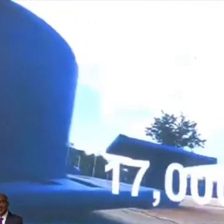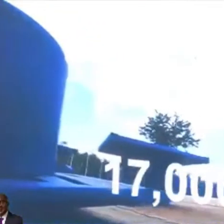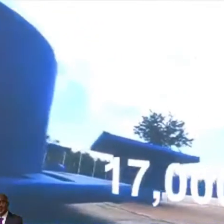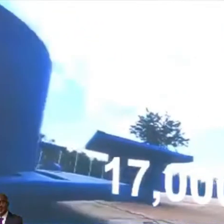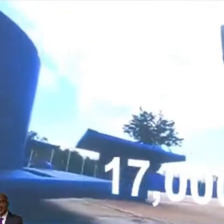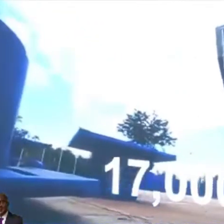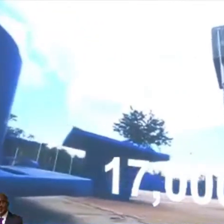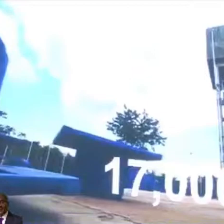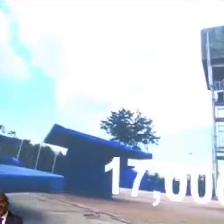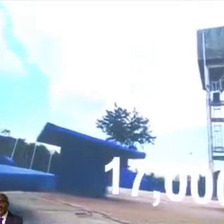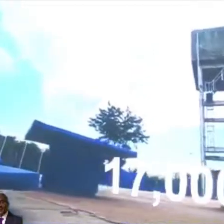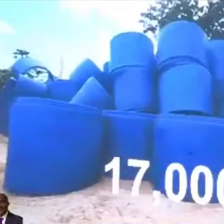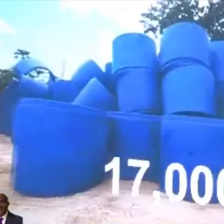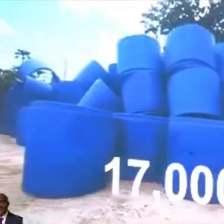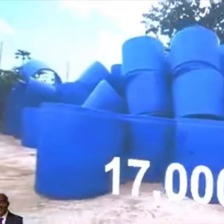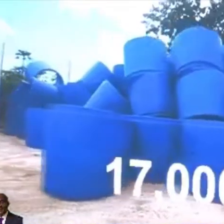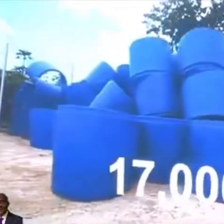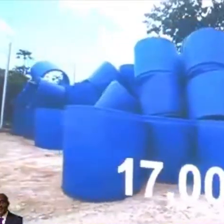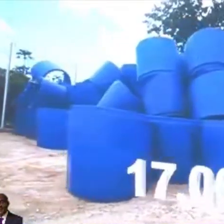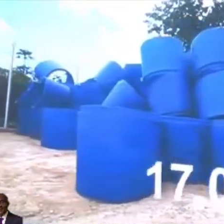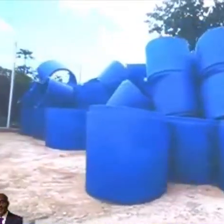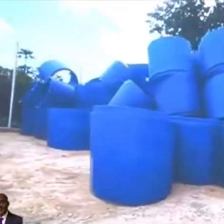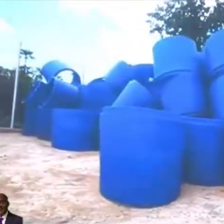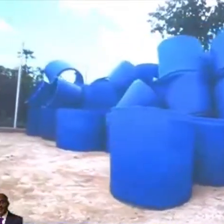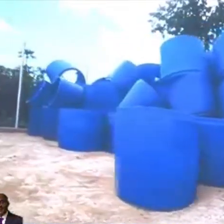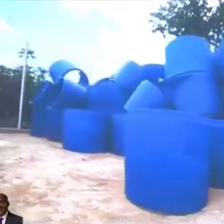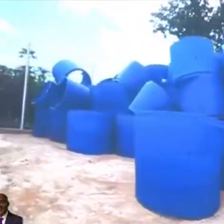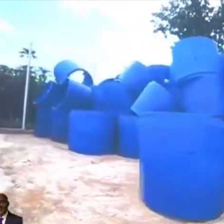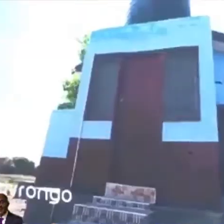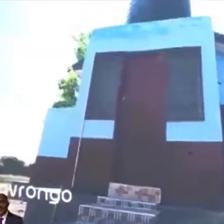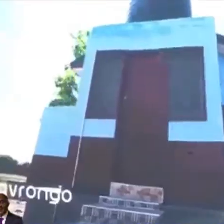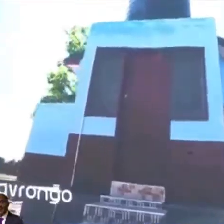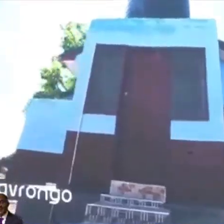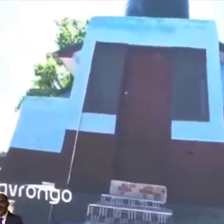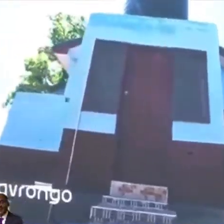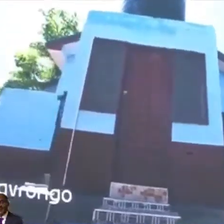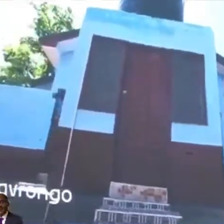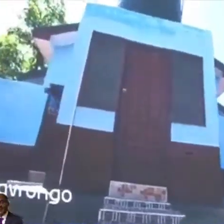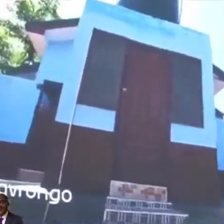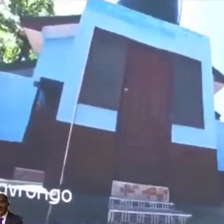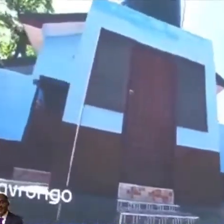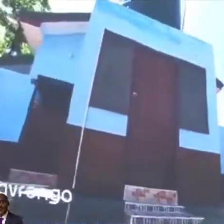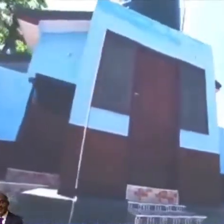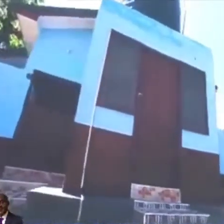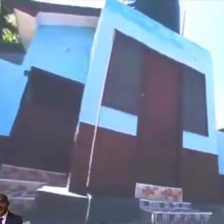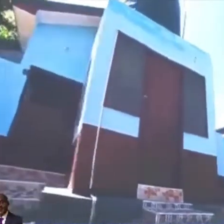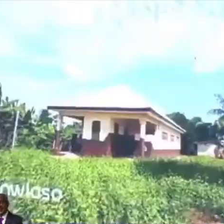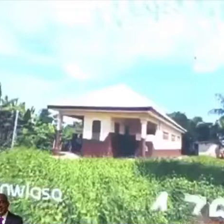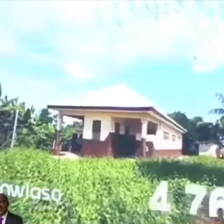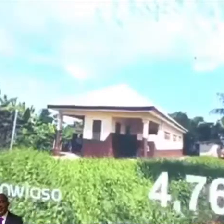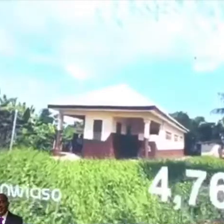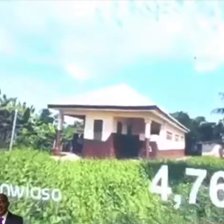over 17,000 units of Digni-Loo toilets. Also, the government has built